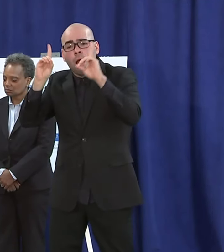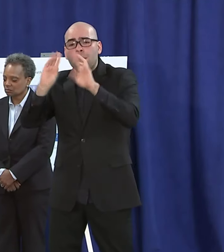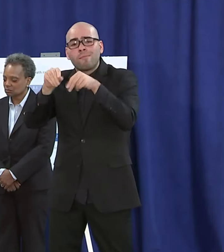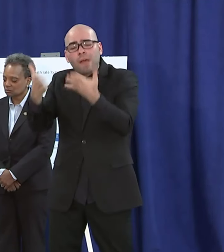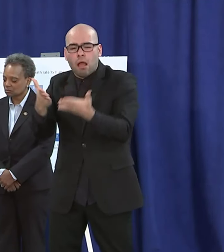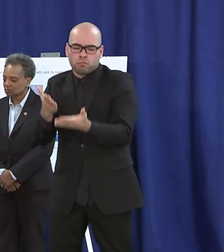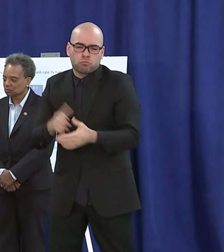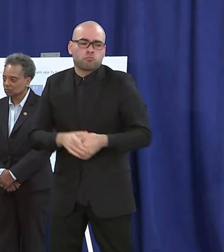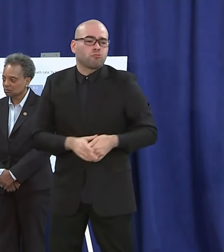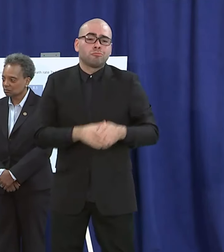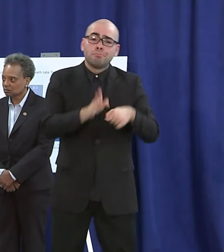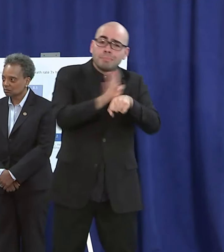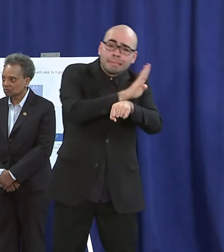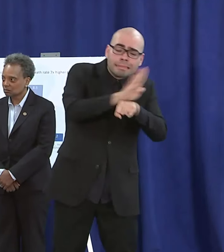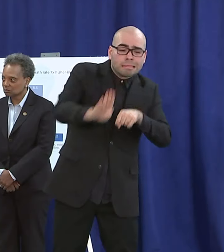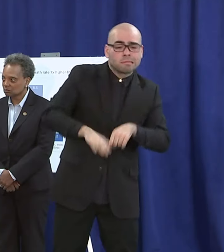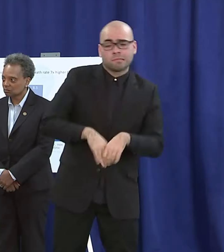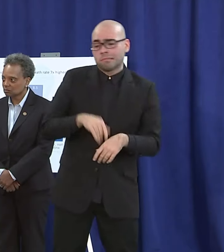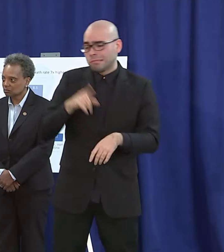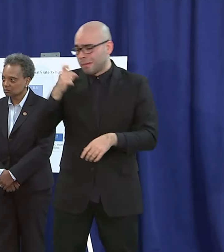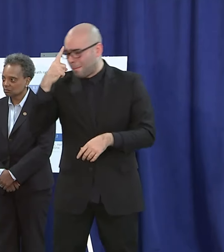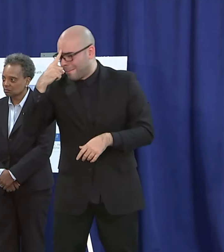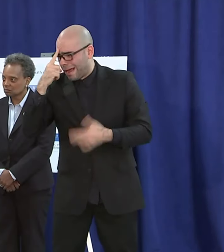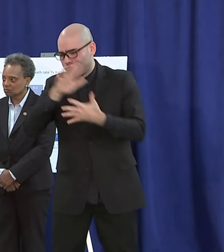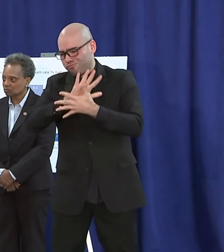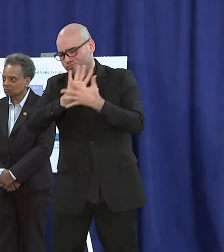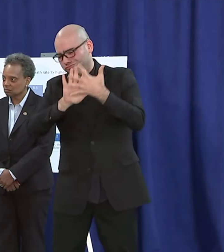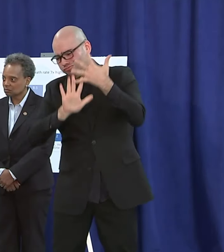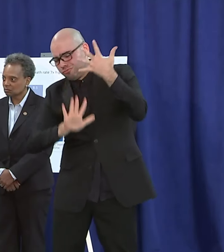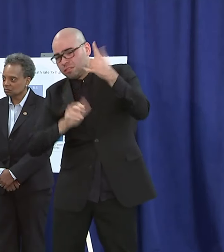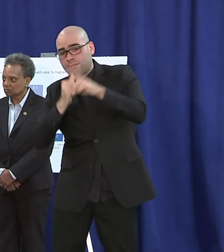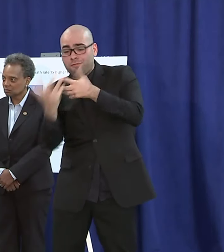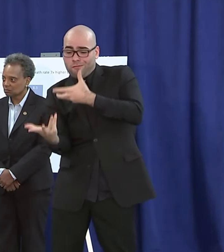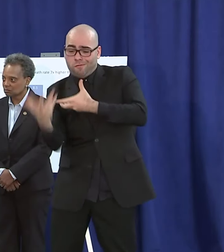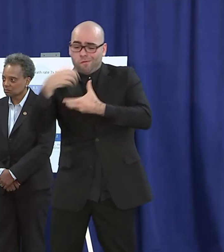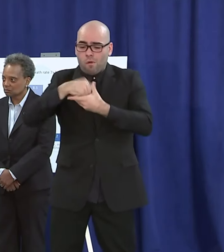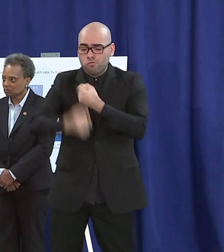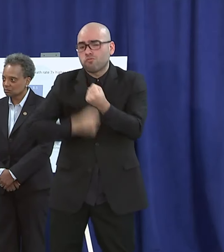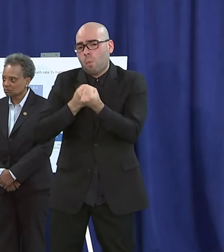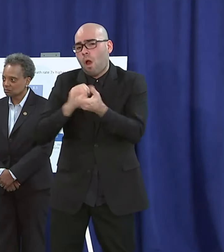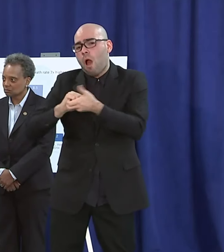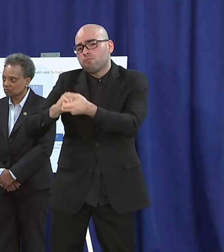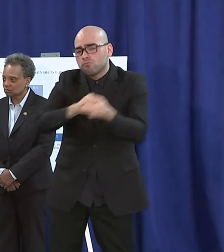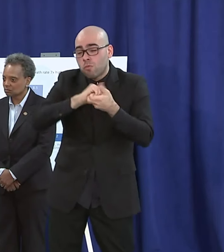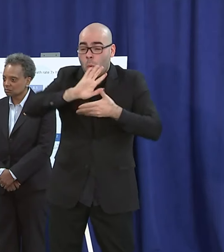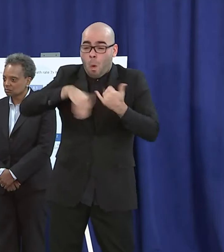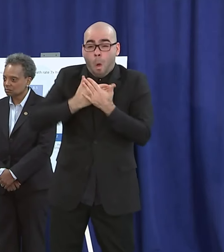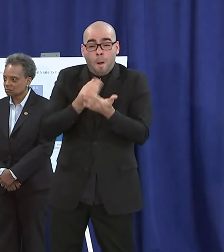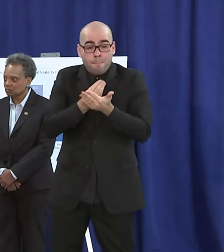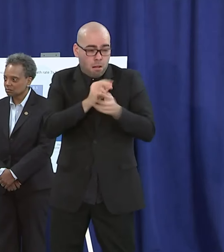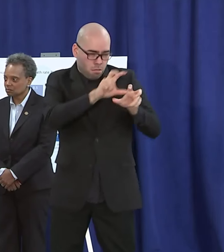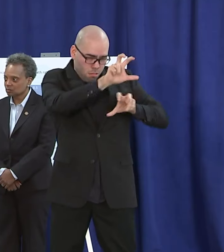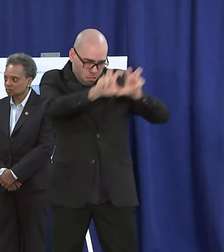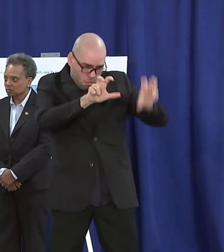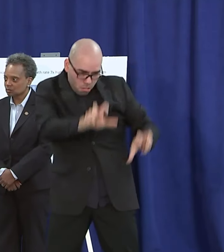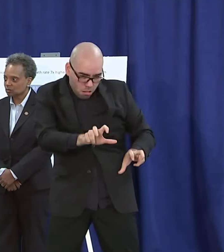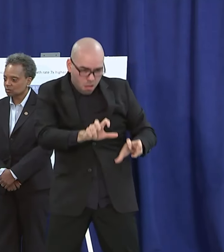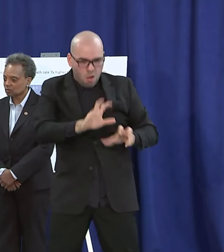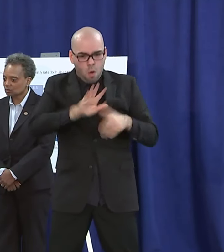business, government entities, and others that are working with us to coordinate our investments and shared